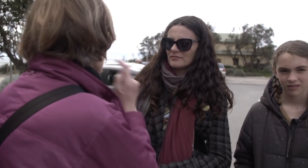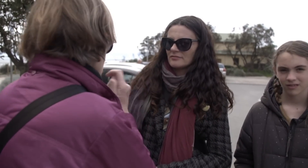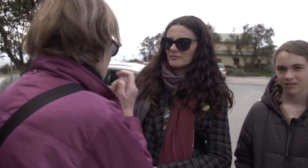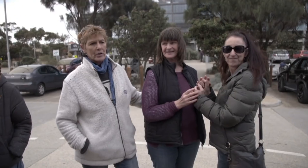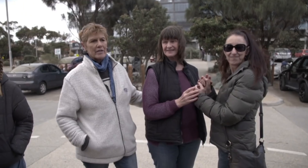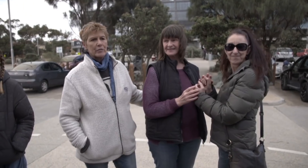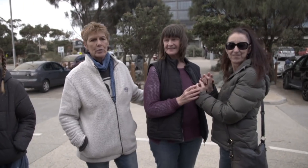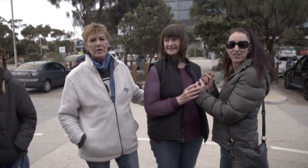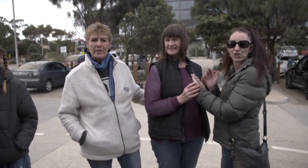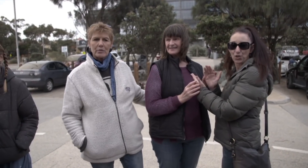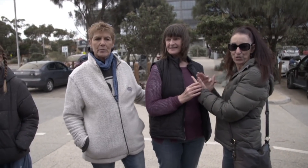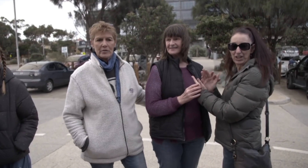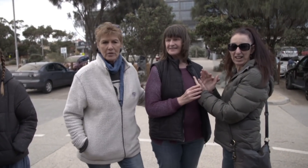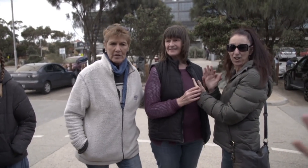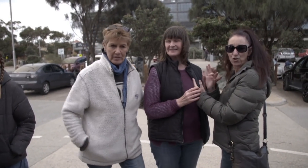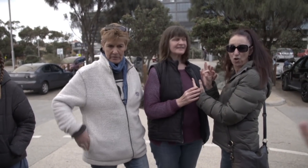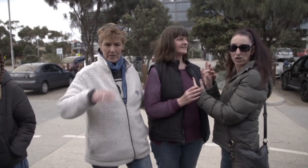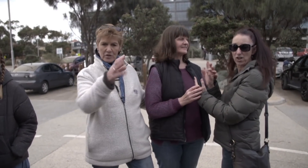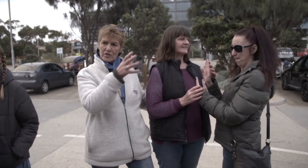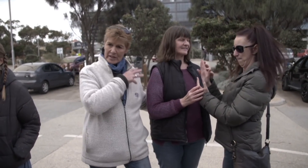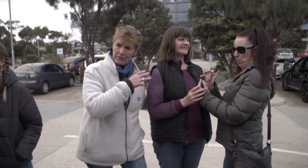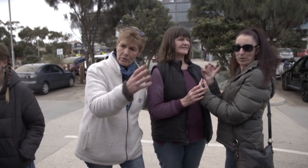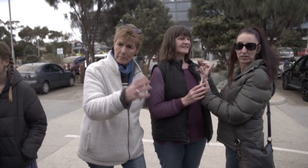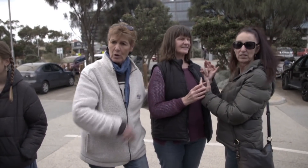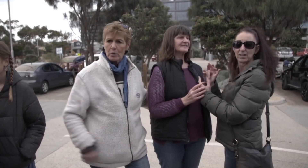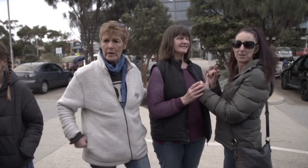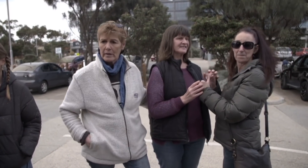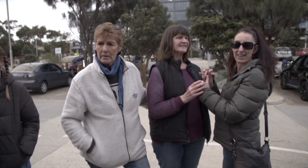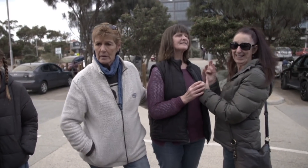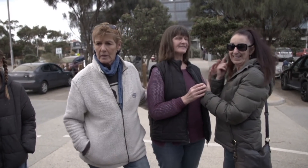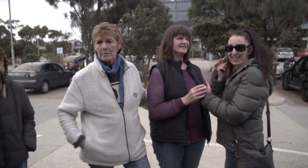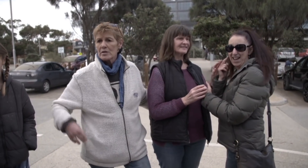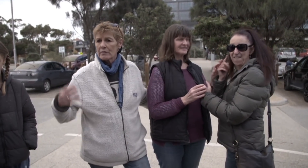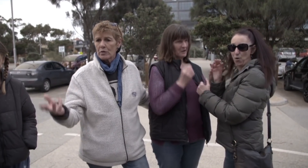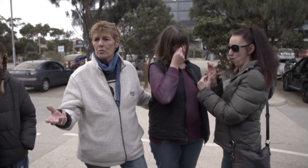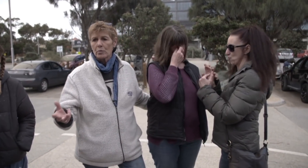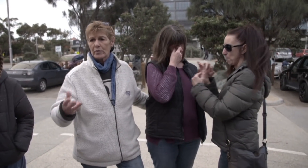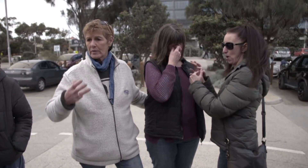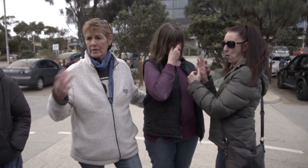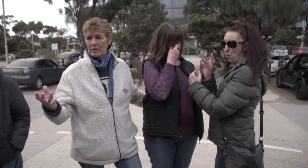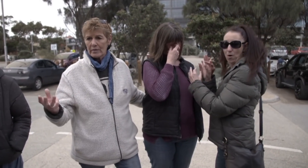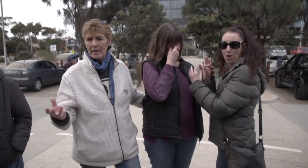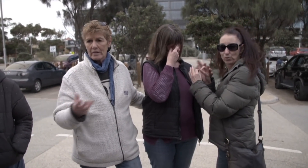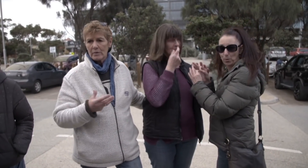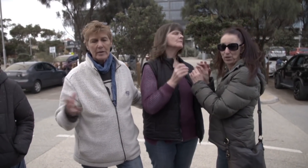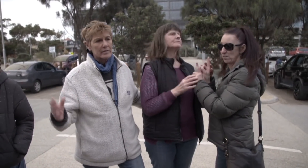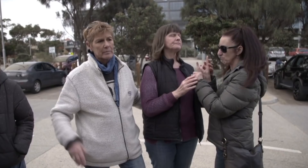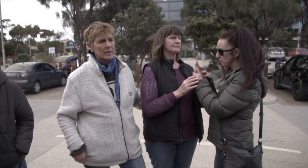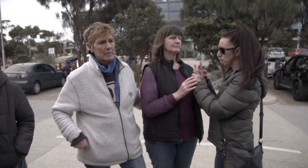so we're not as fluent, and sometimes it's a lot easier for these guys to get through to them a lot quicker. Especially at funerals and things like that. We've had some